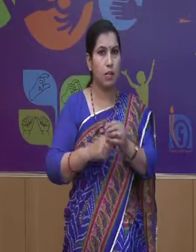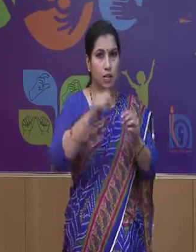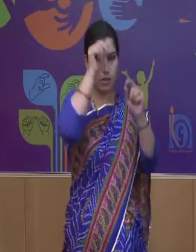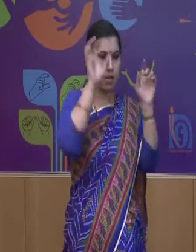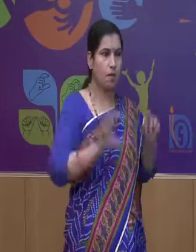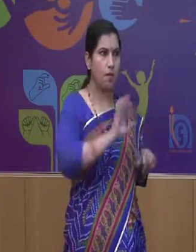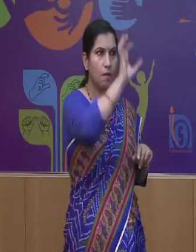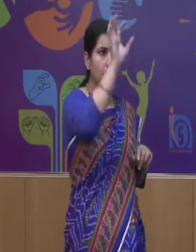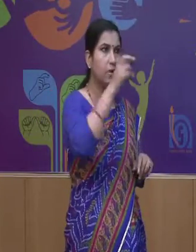of the country,